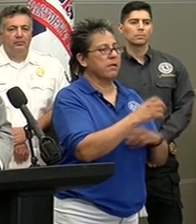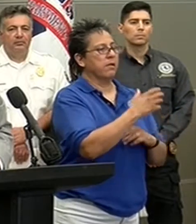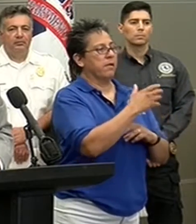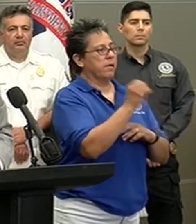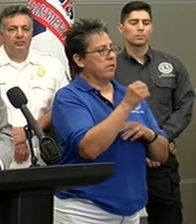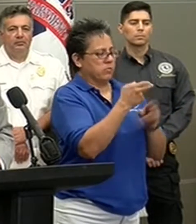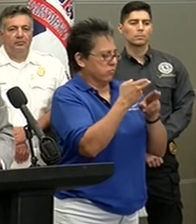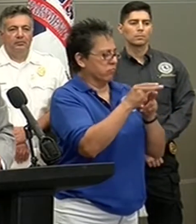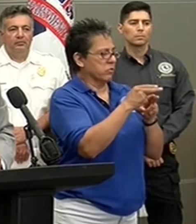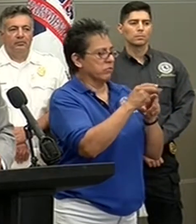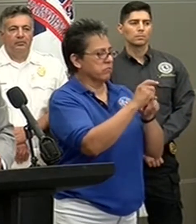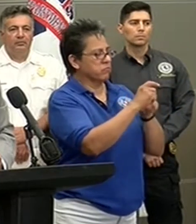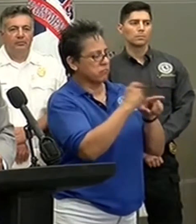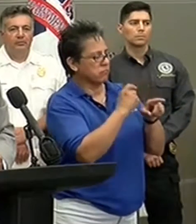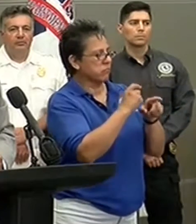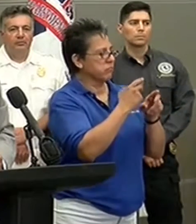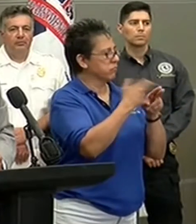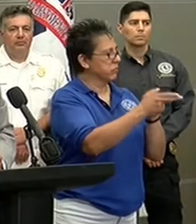it was a brief call and